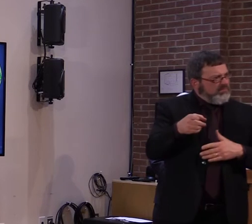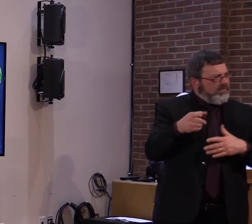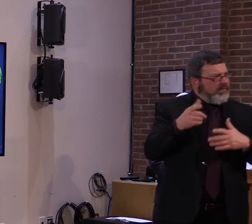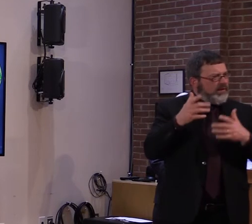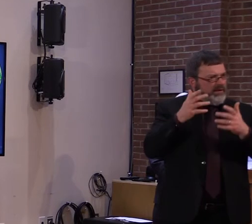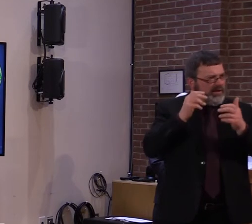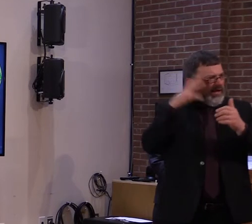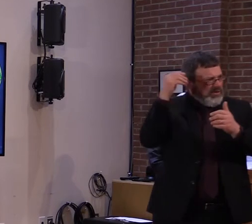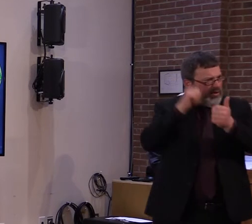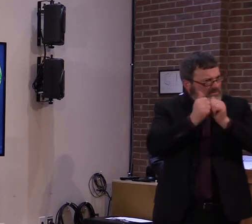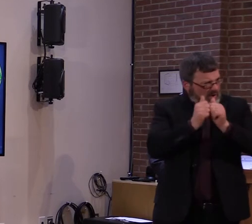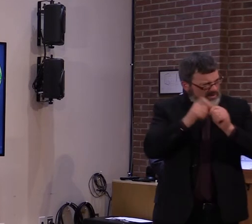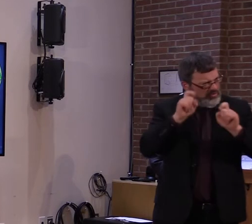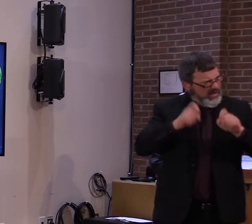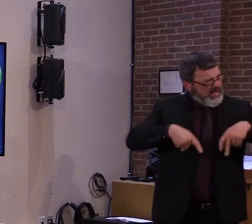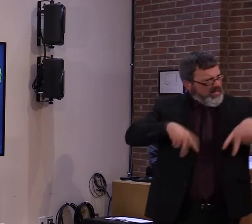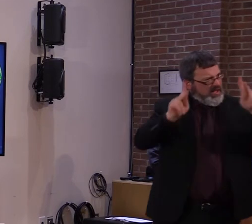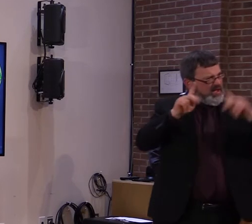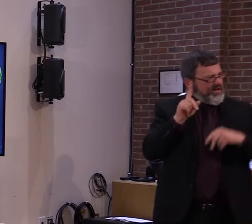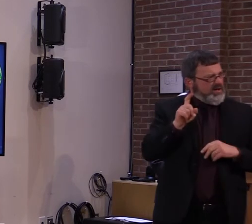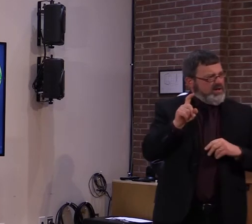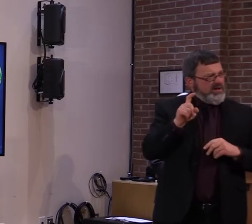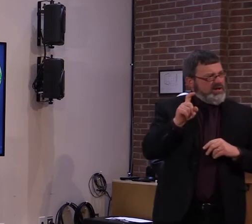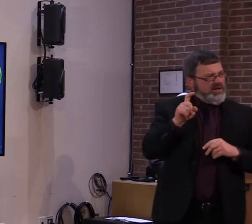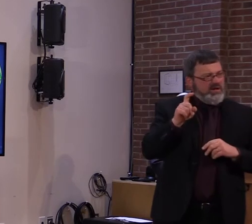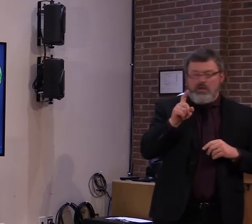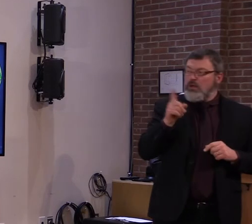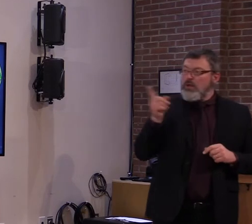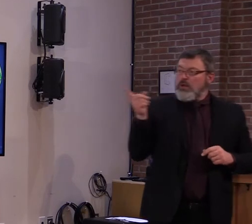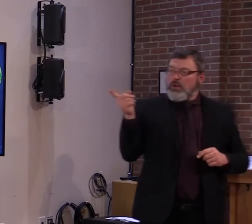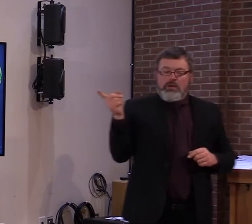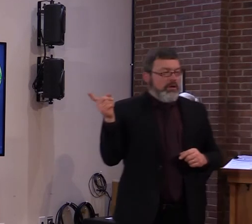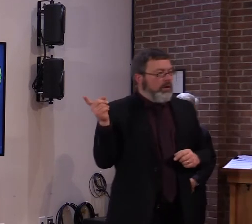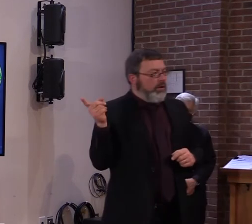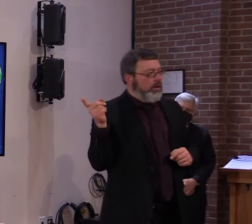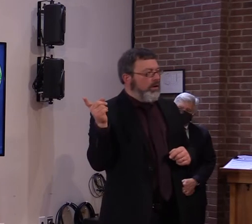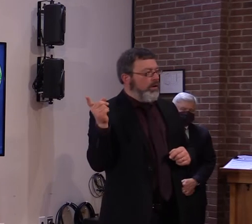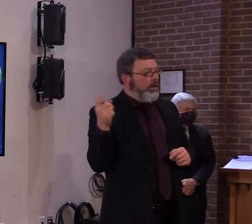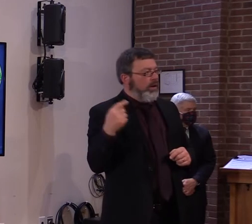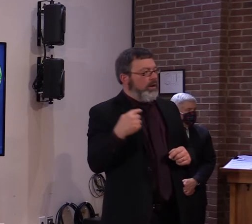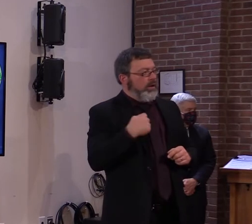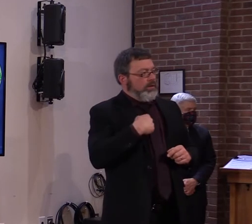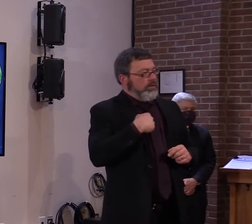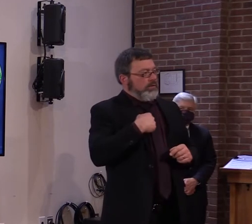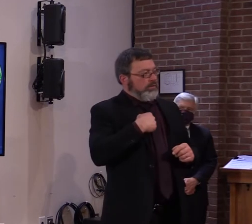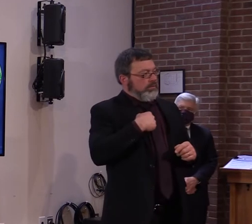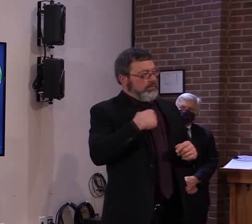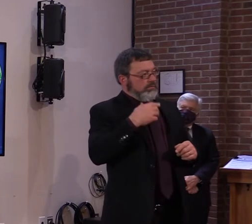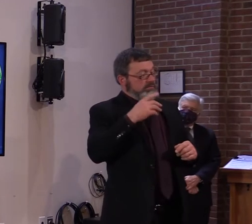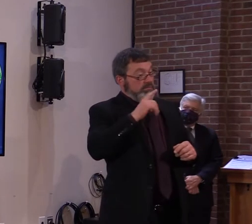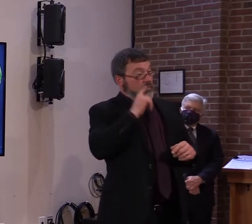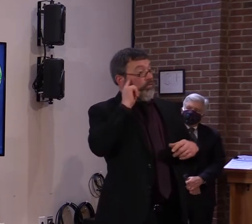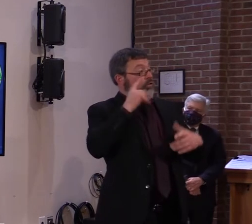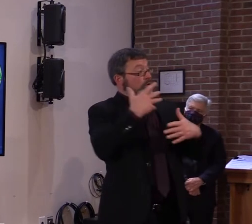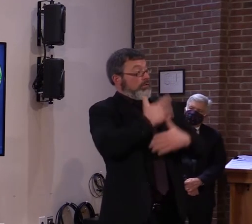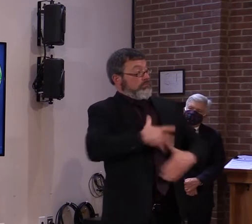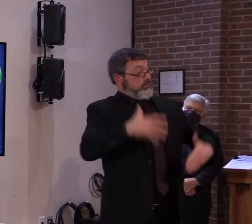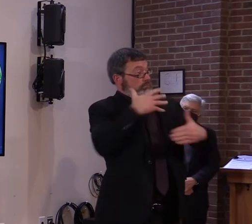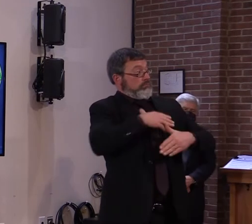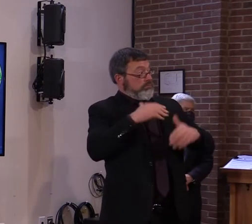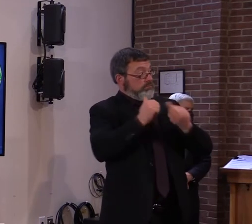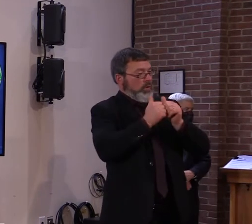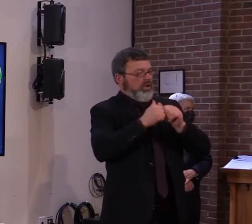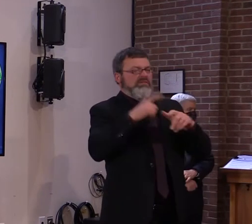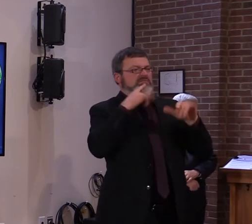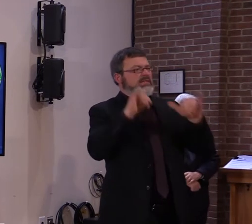I think the recreation, whatever we have for outdoor recreation at this point is the same as previously, but we'll check on